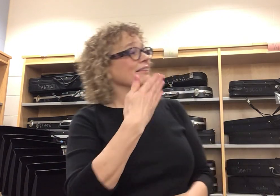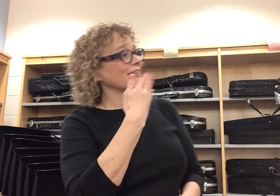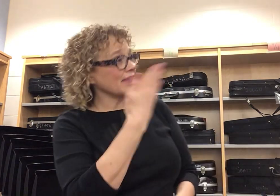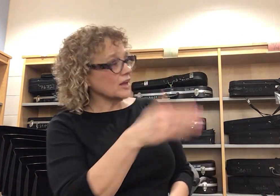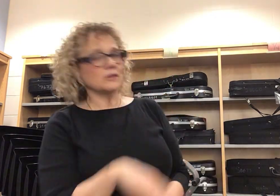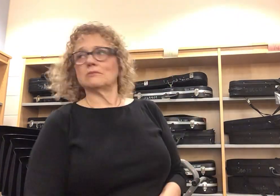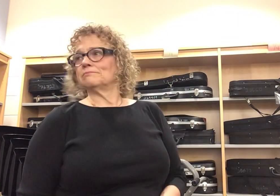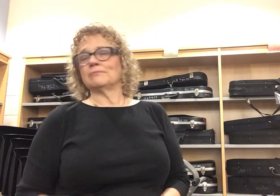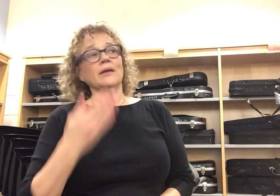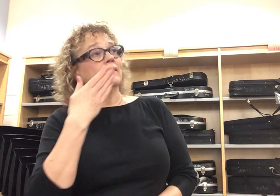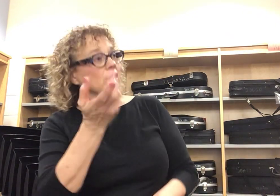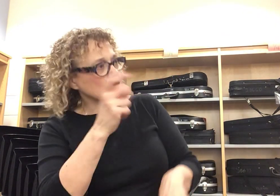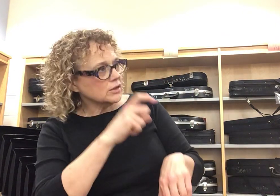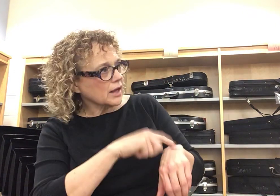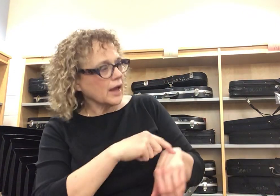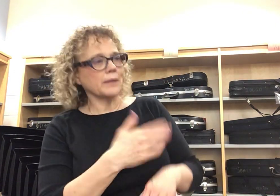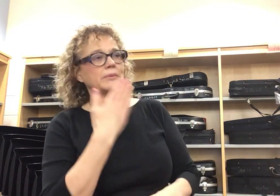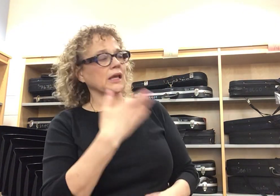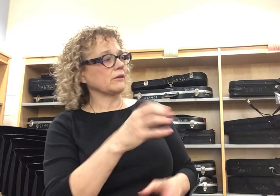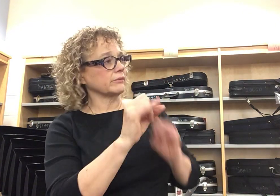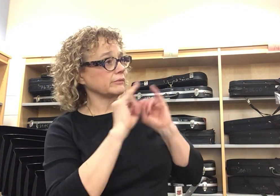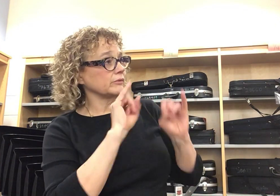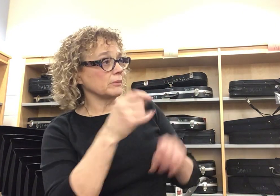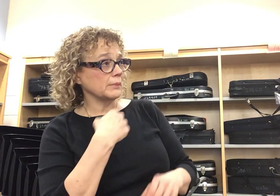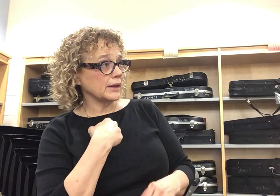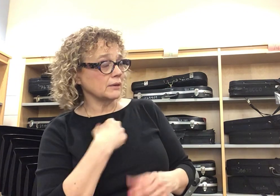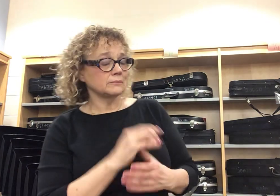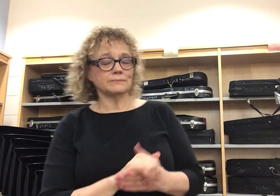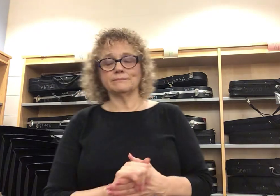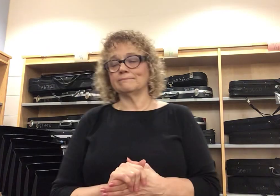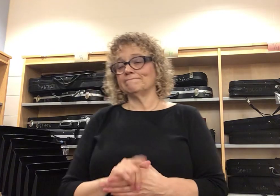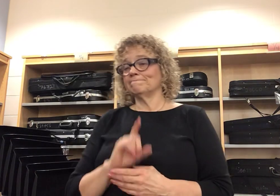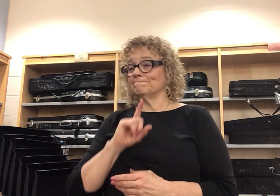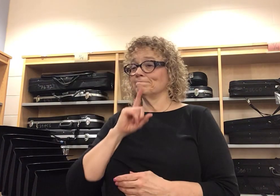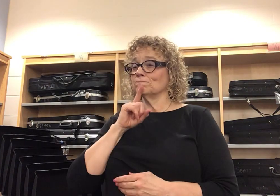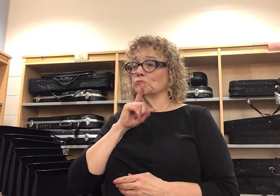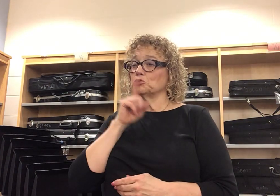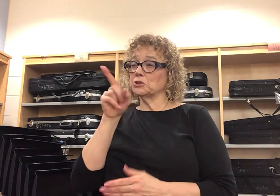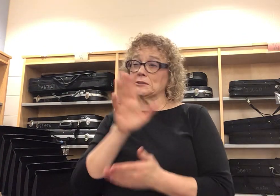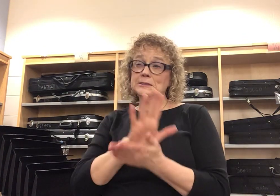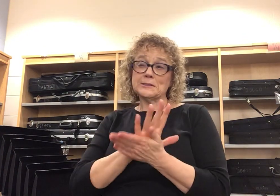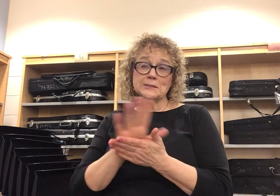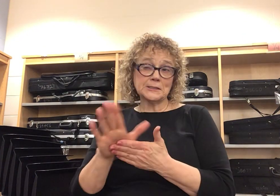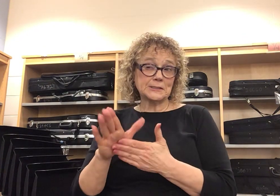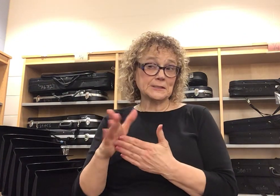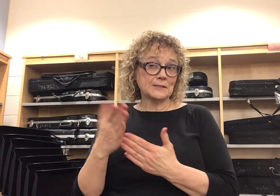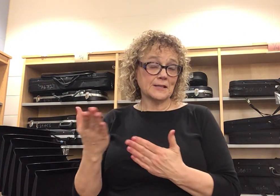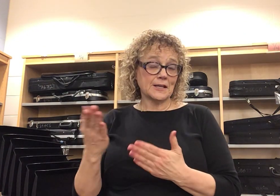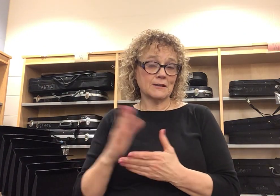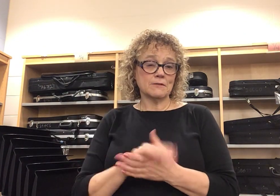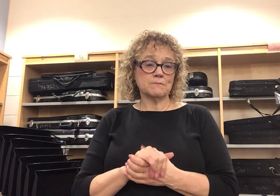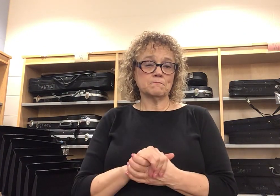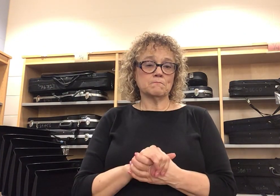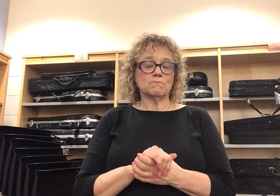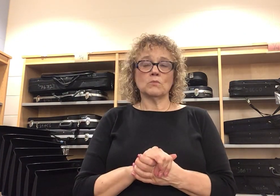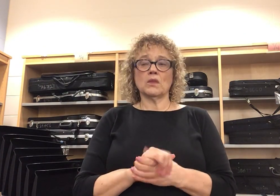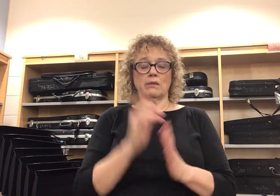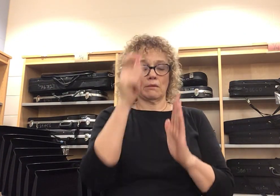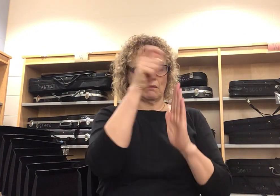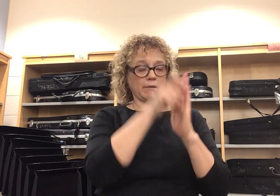time. Thank you, for talking to me. And a really nice thing to do is then to give that person a copy of your article. That's